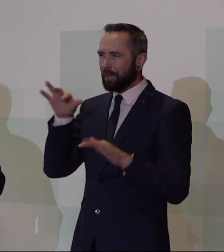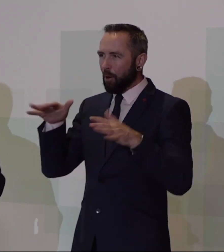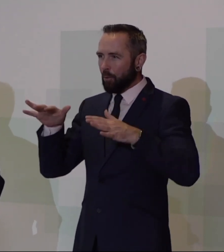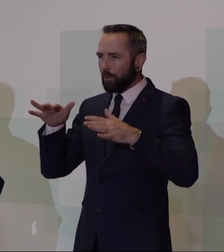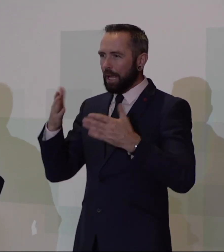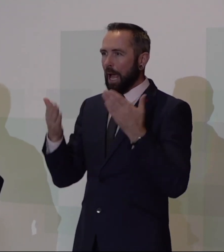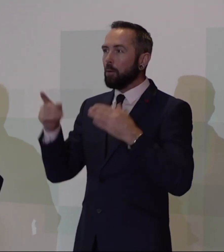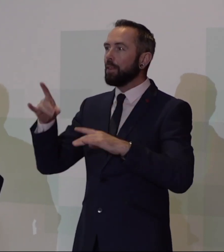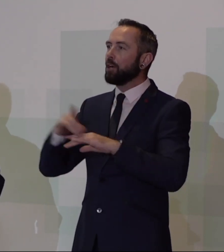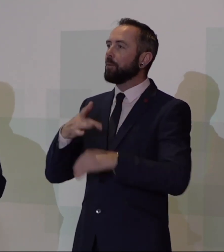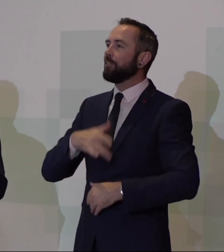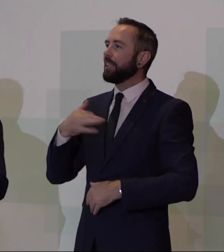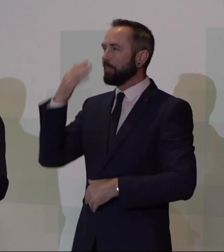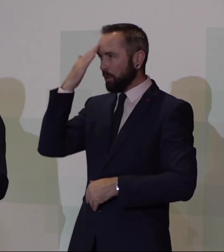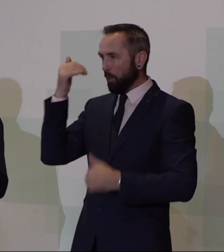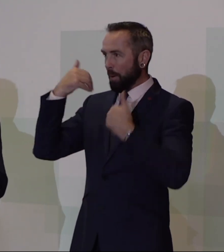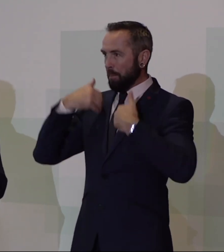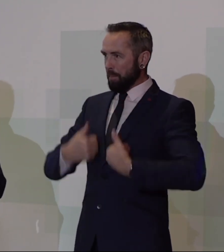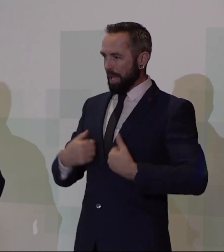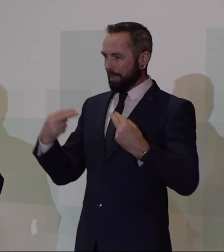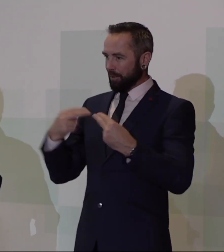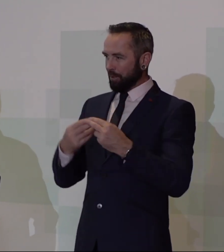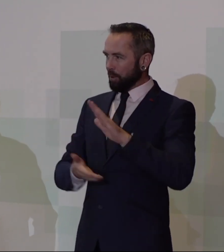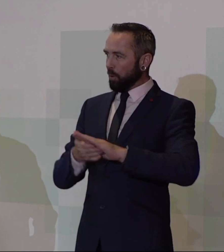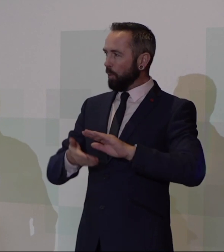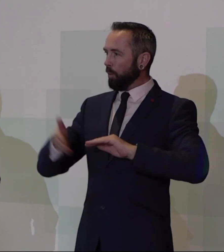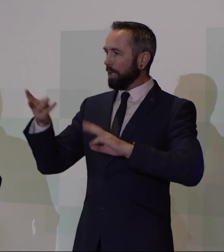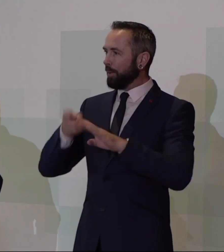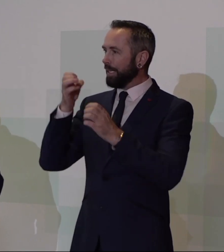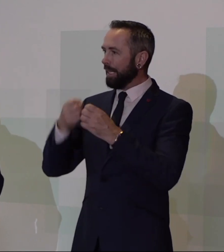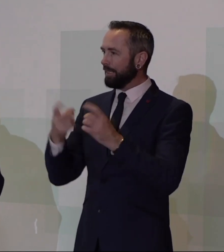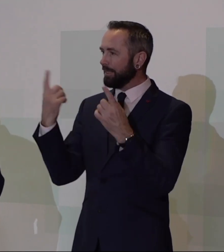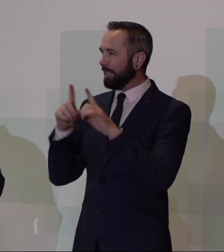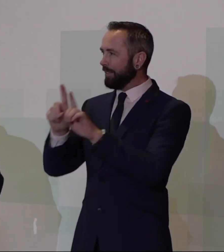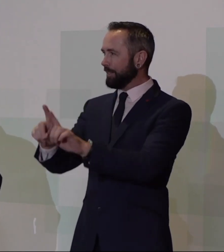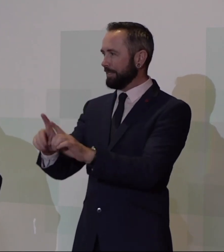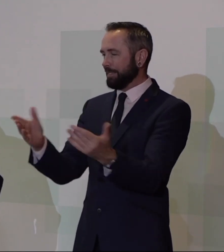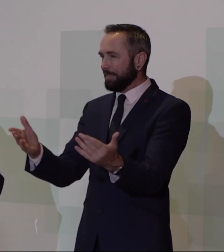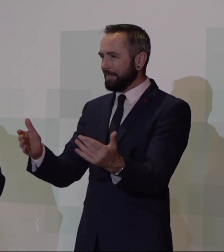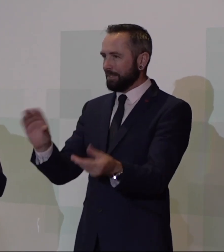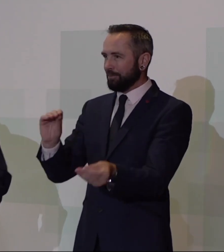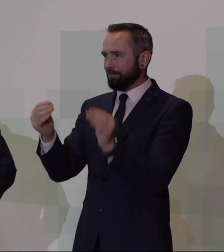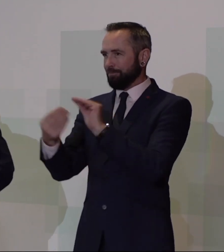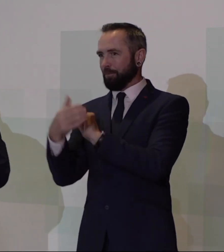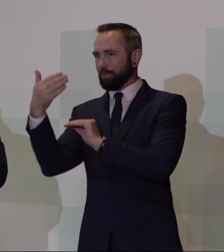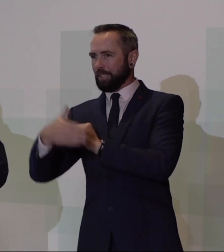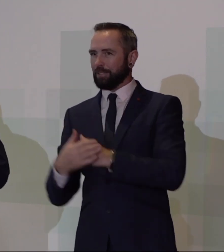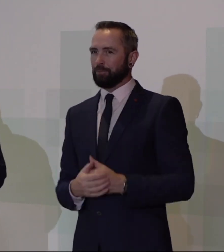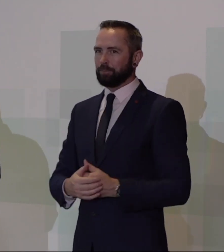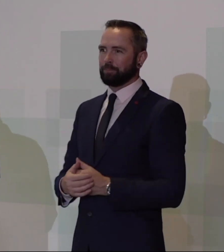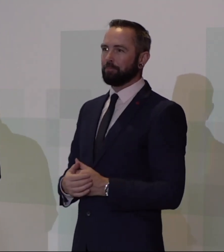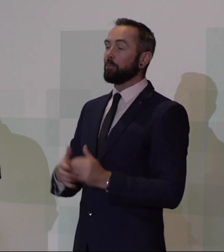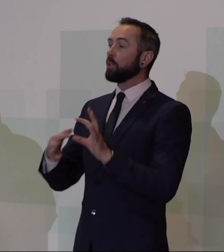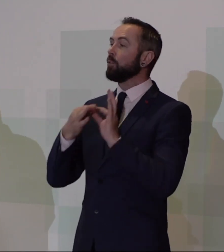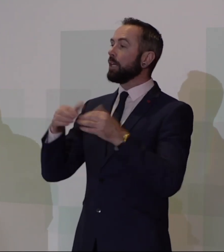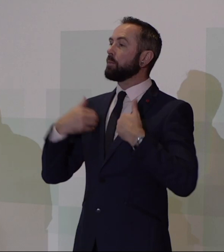would their husbands feel if they knew there was a man going away with the girls for a weekend away? So I suppose that's the flip side of it. In relation to men